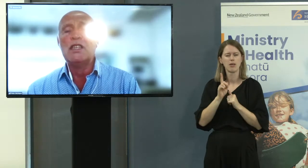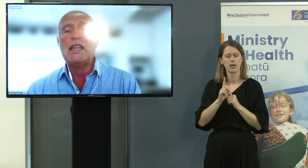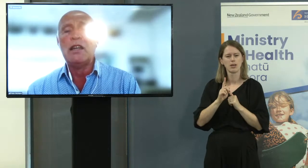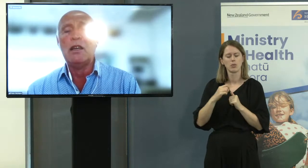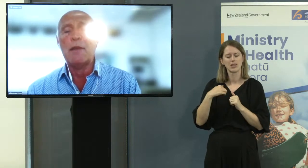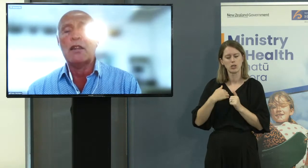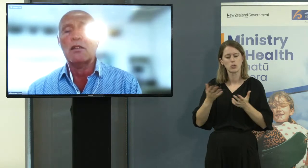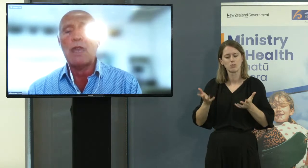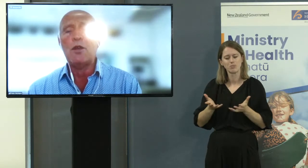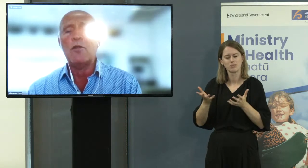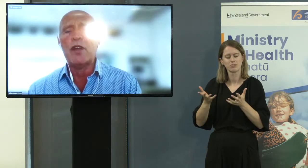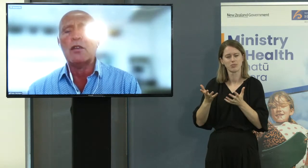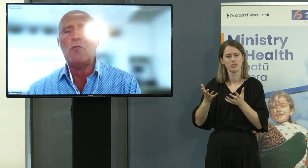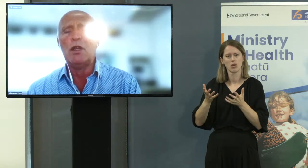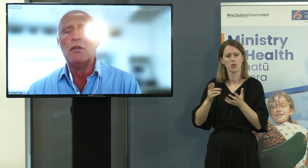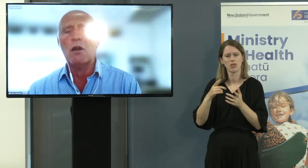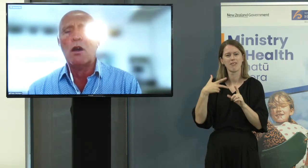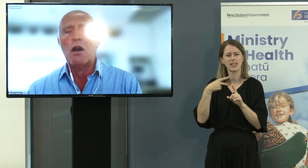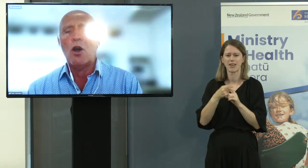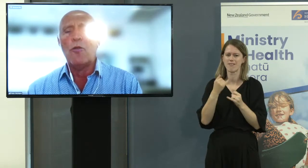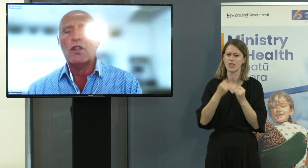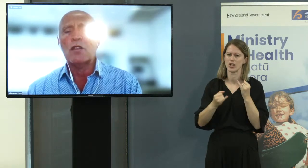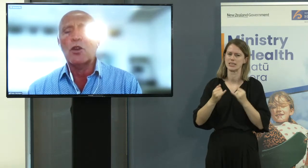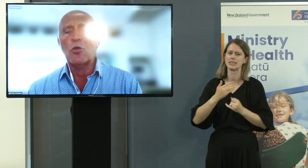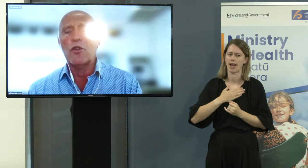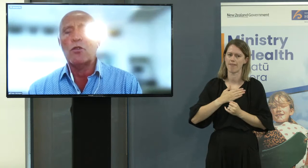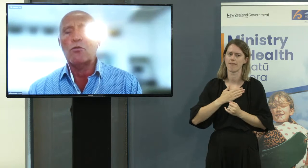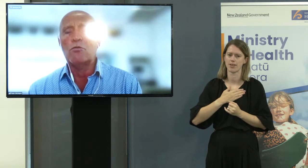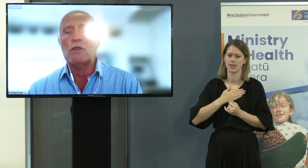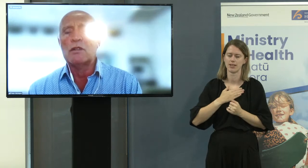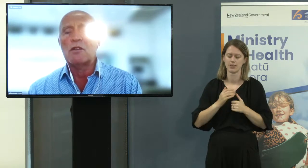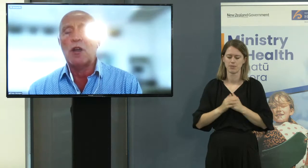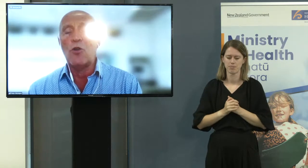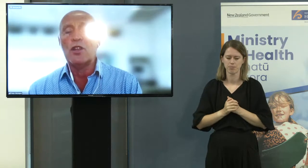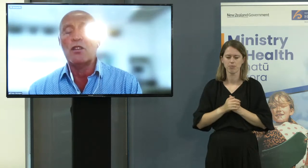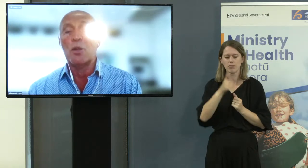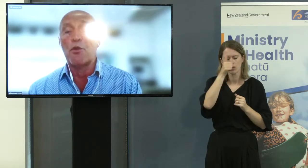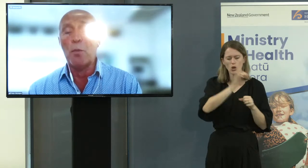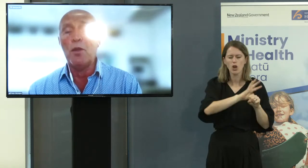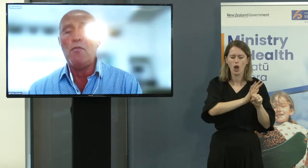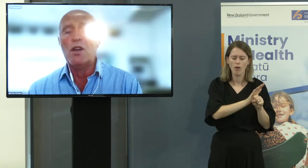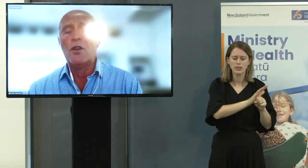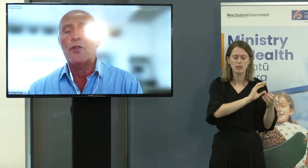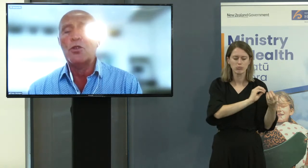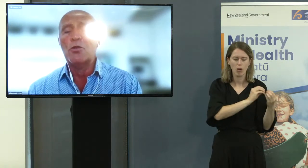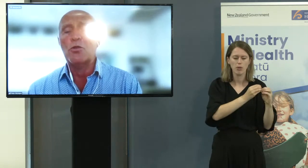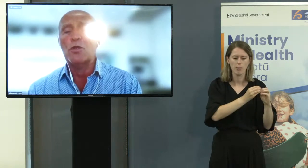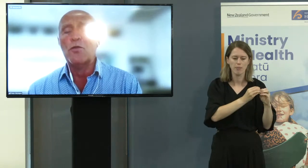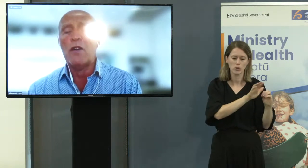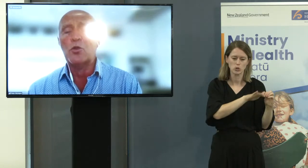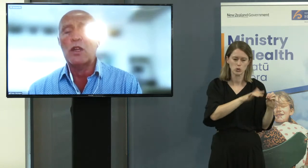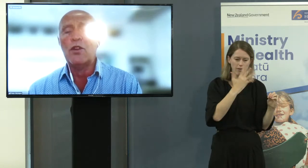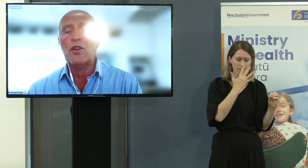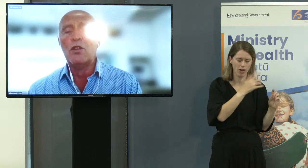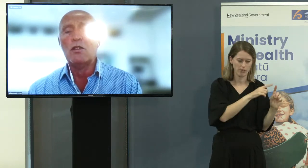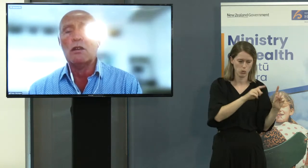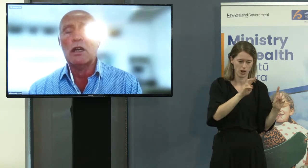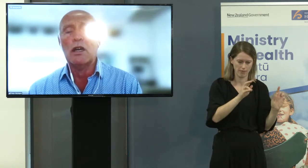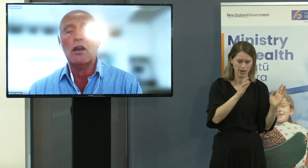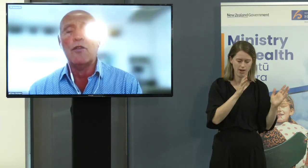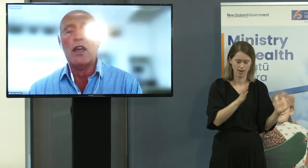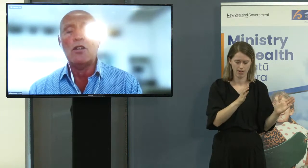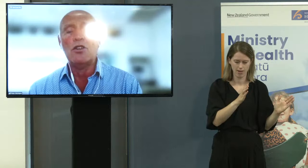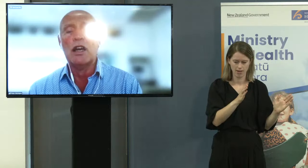particularly about the safety of the vaccine, because obviously, although COVID is still a problem for children 5 to 11 years